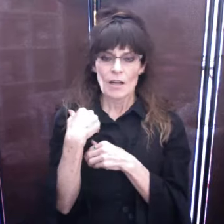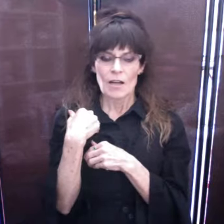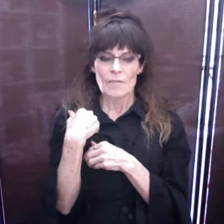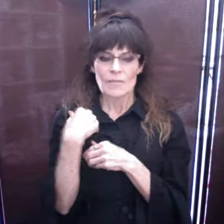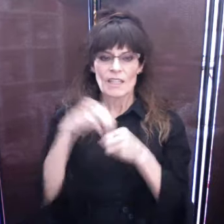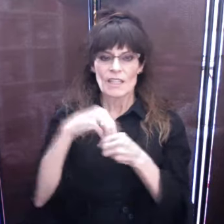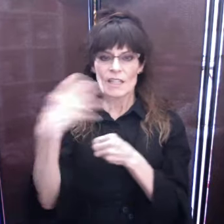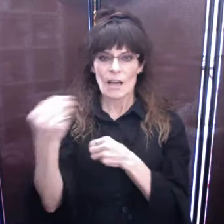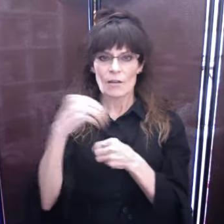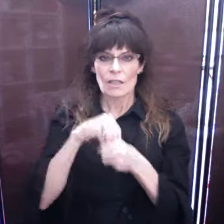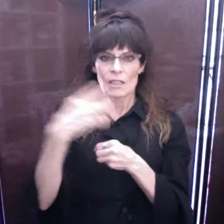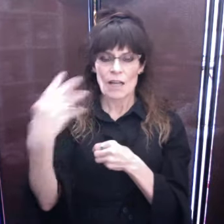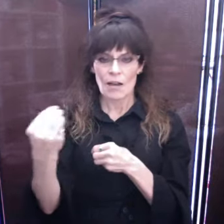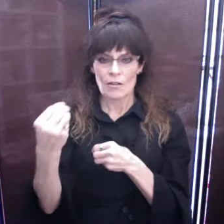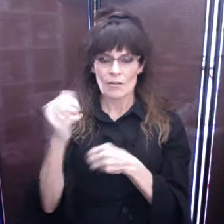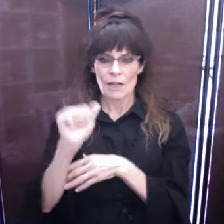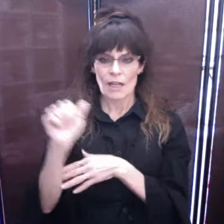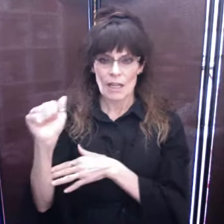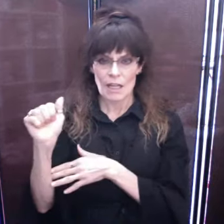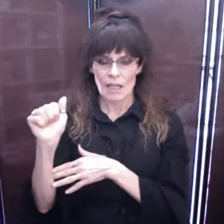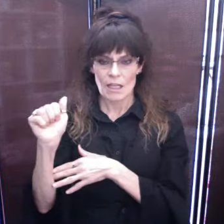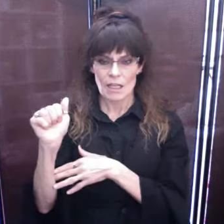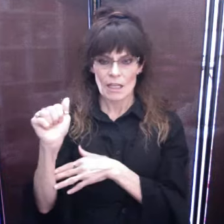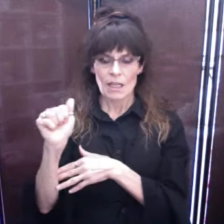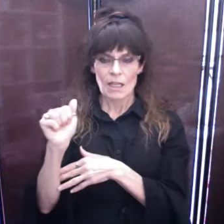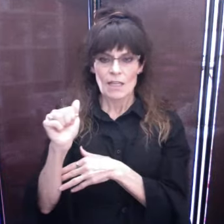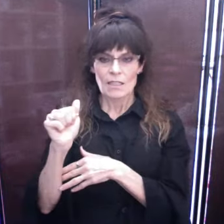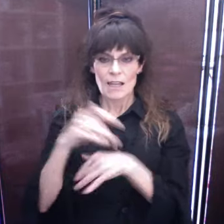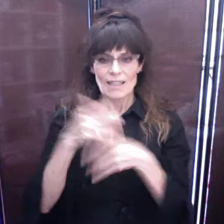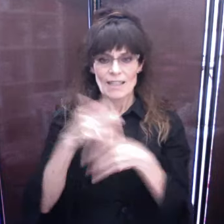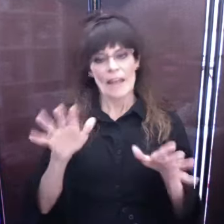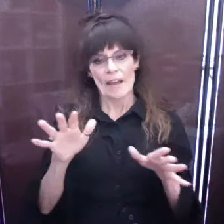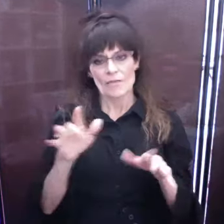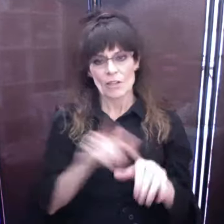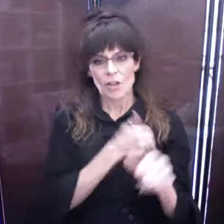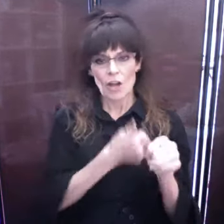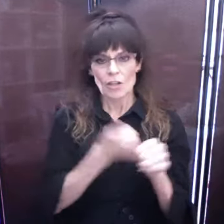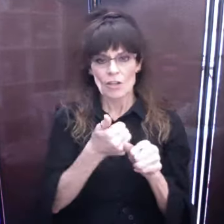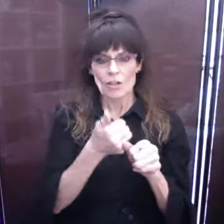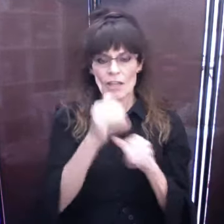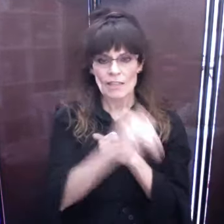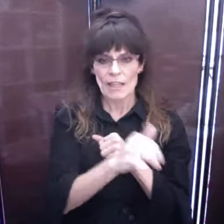are pretty good, as I had. And I got to tell you, the longer I stayed, the further away